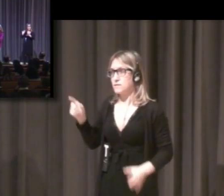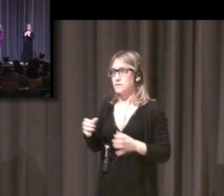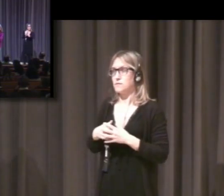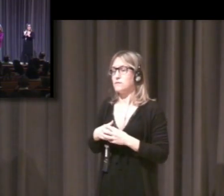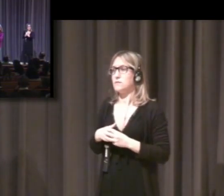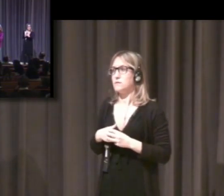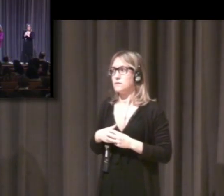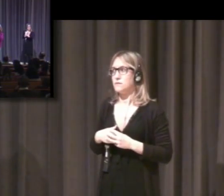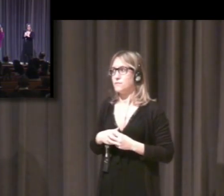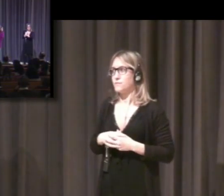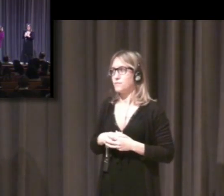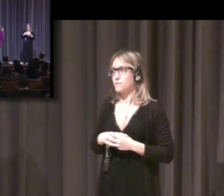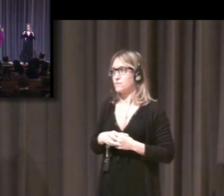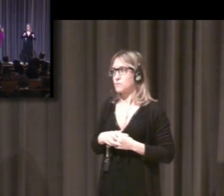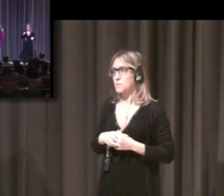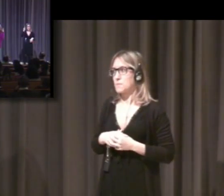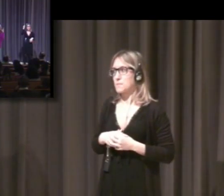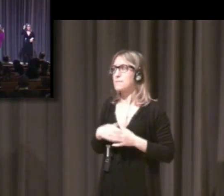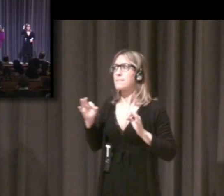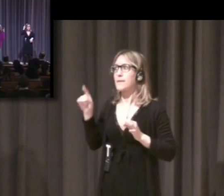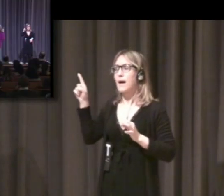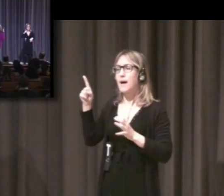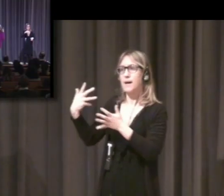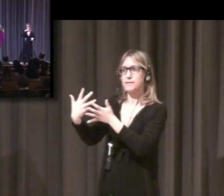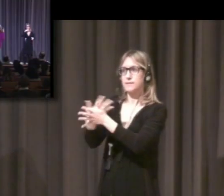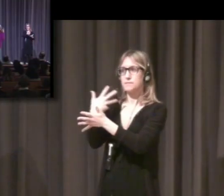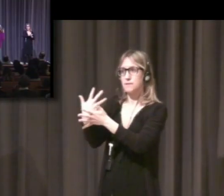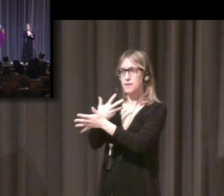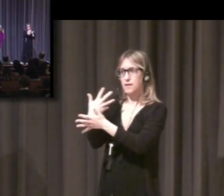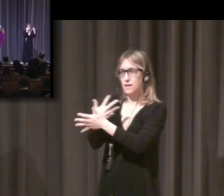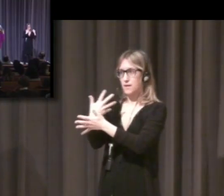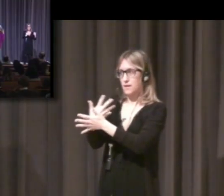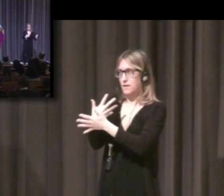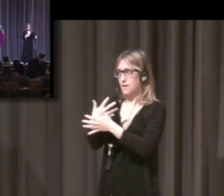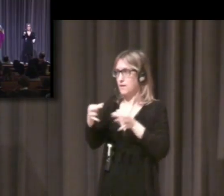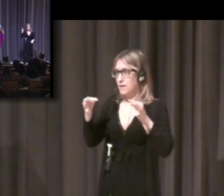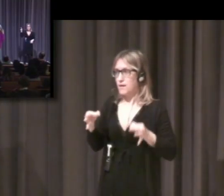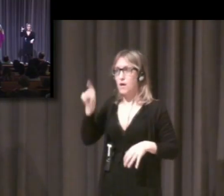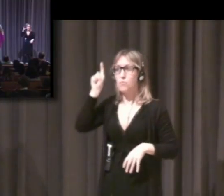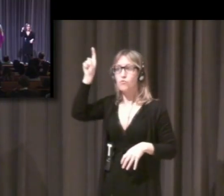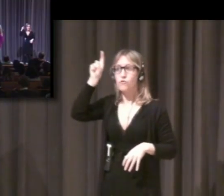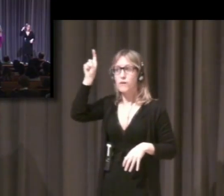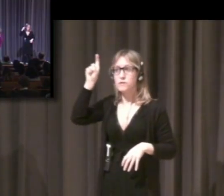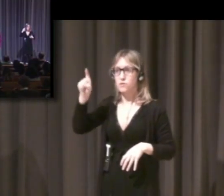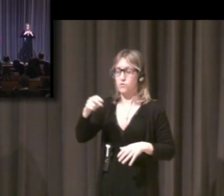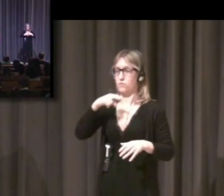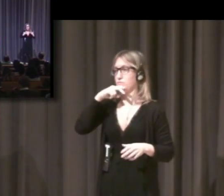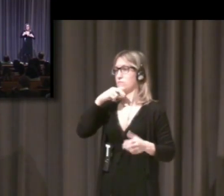she actually, what's actually going on auditorily in her brain.